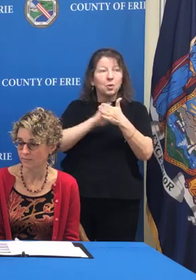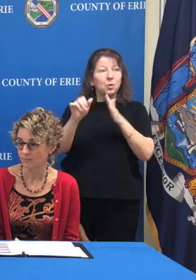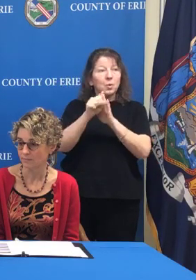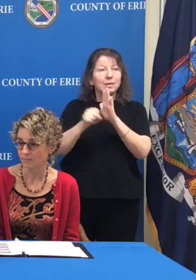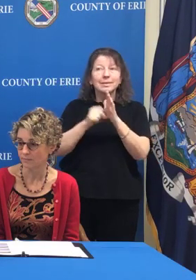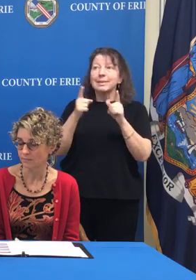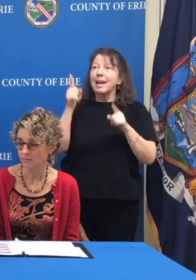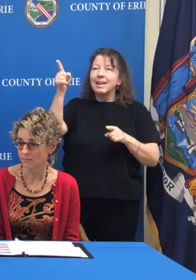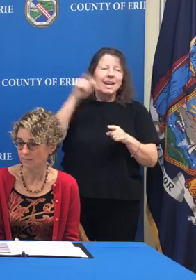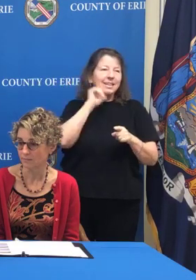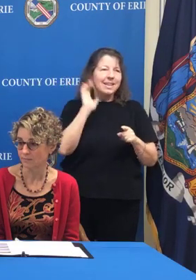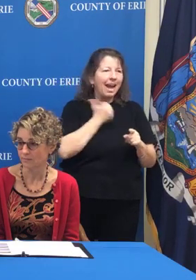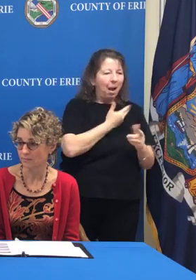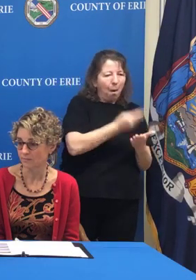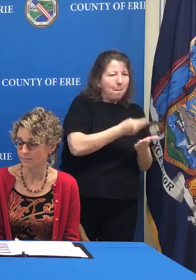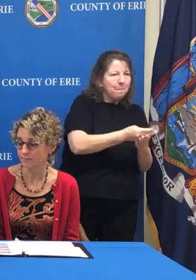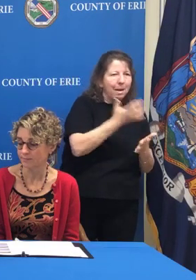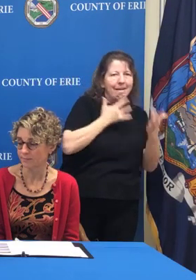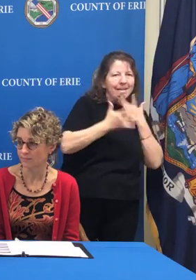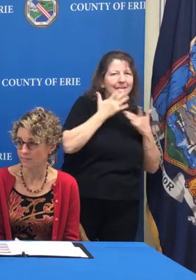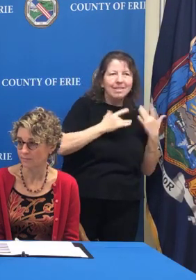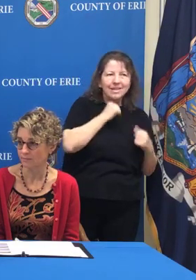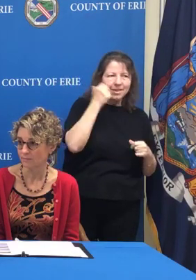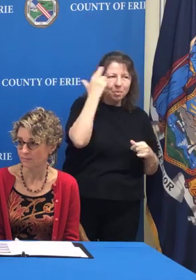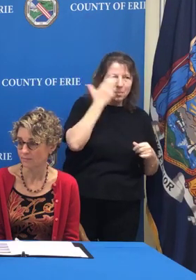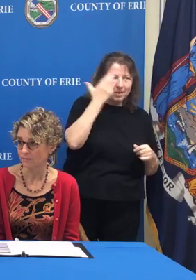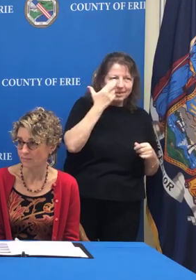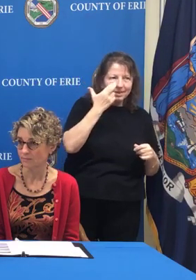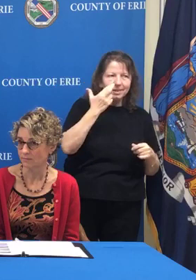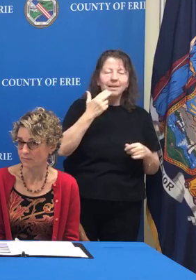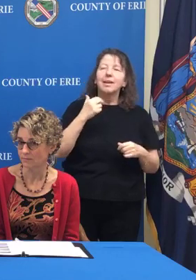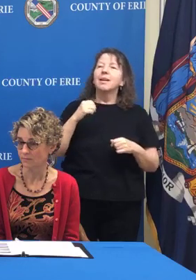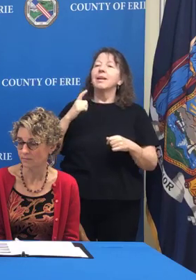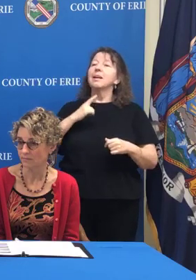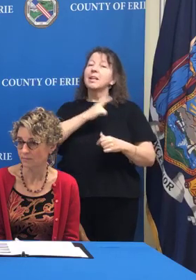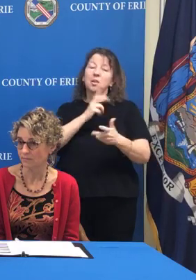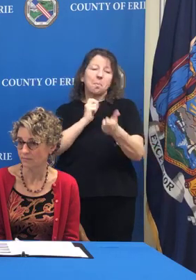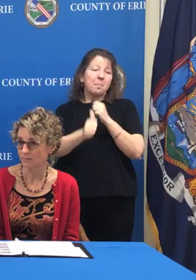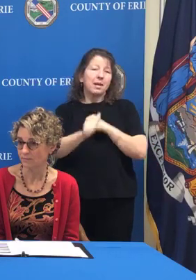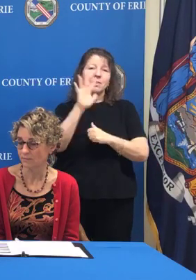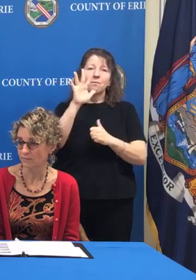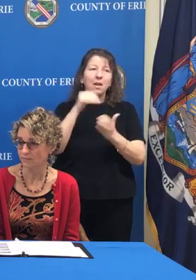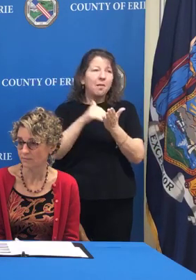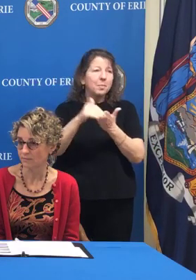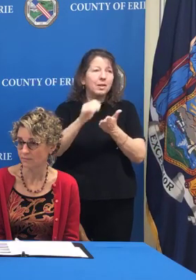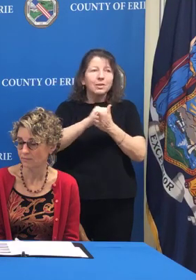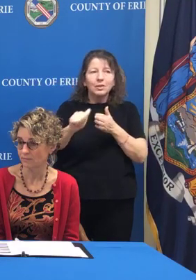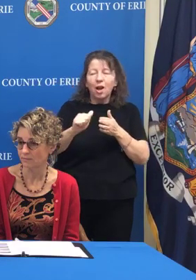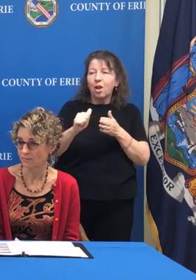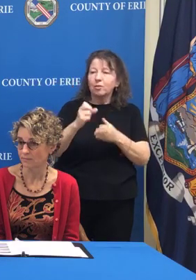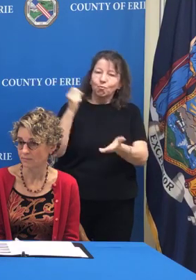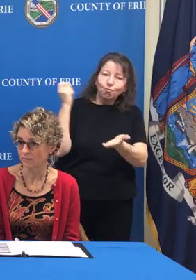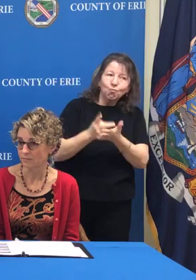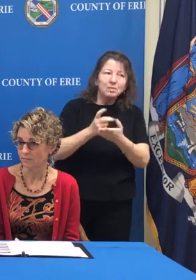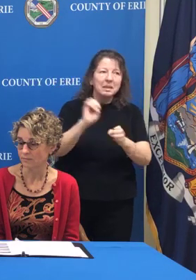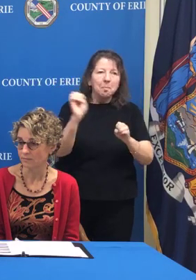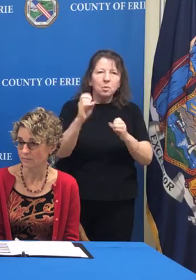of purchasing power. The legislature just approved $5 million in emergency funding. We have the money to purchase them. We just can't get them.